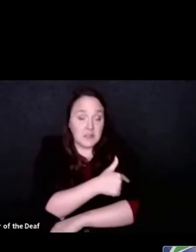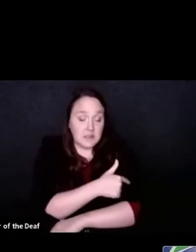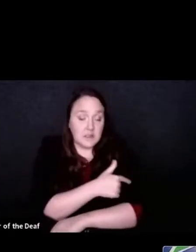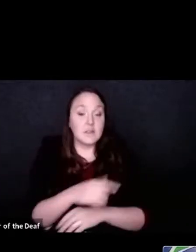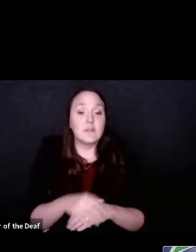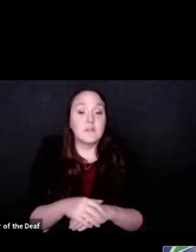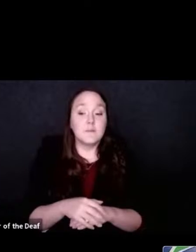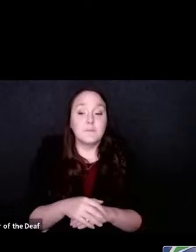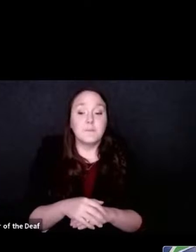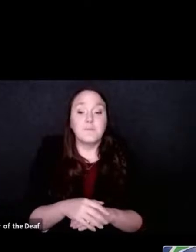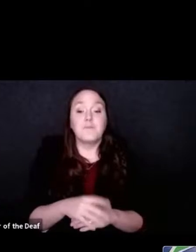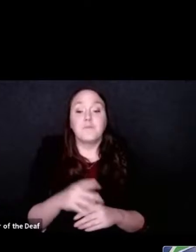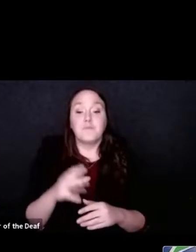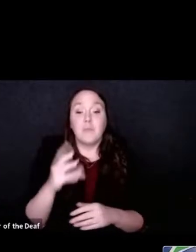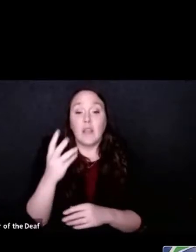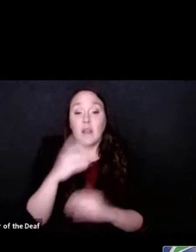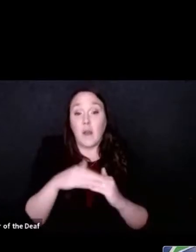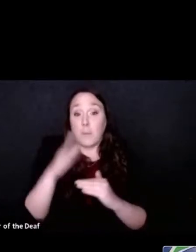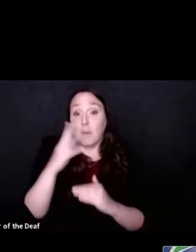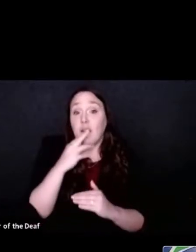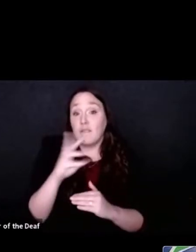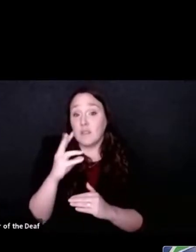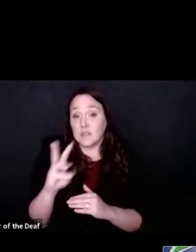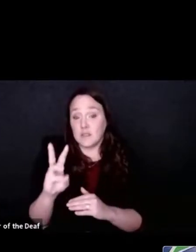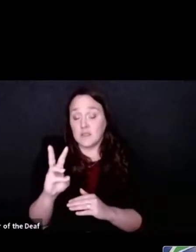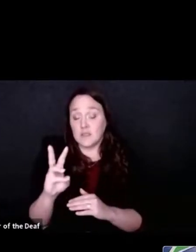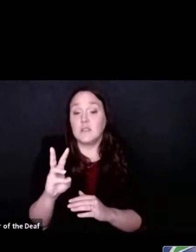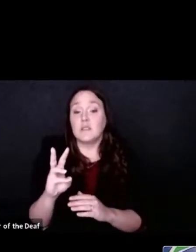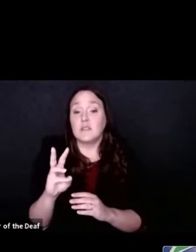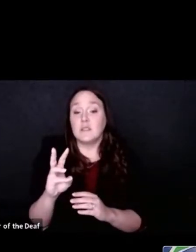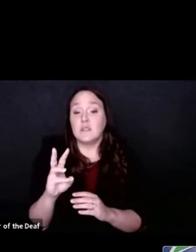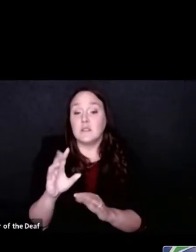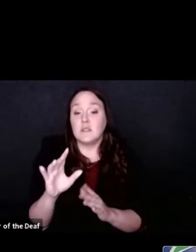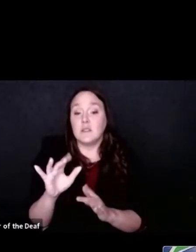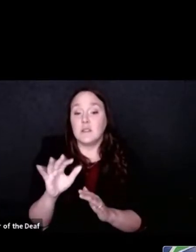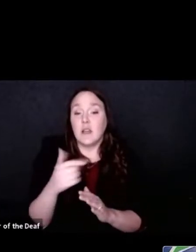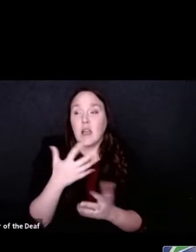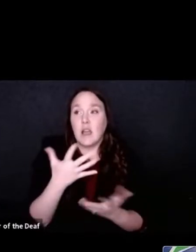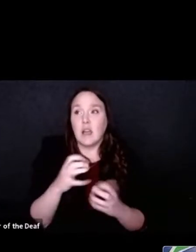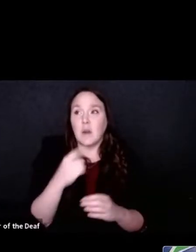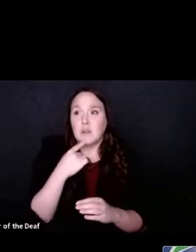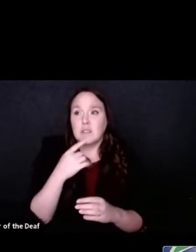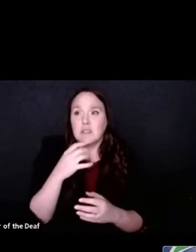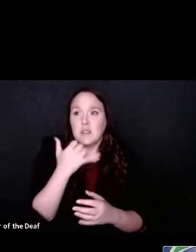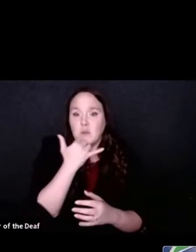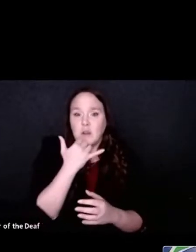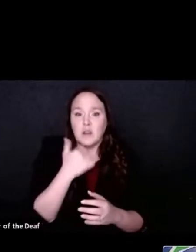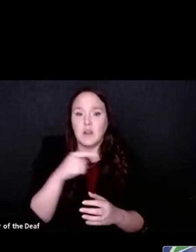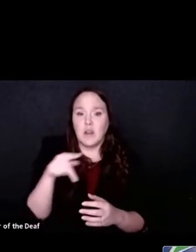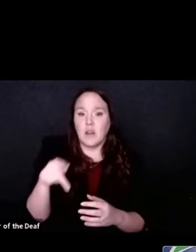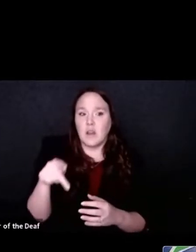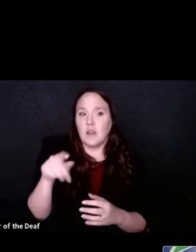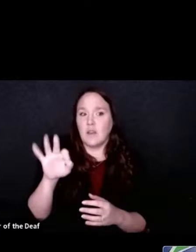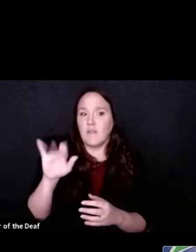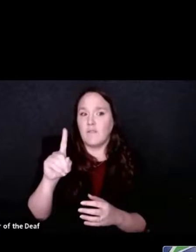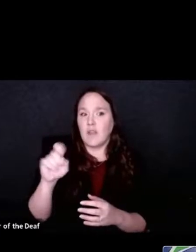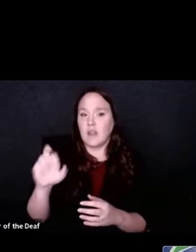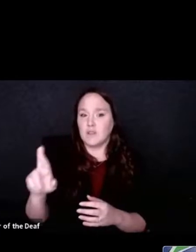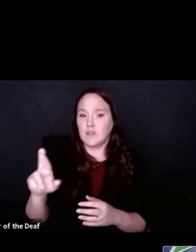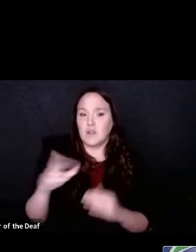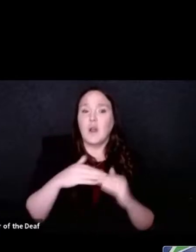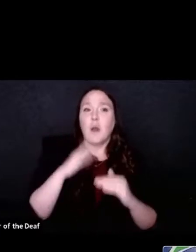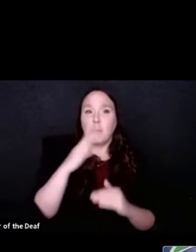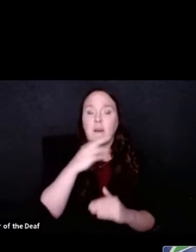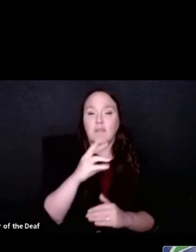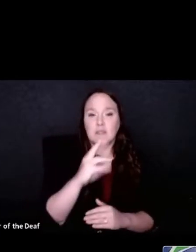appointments. The 16 and older is, I don't want to say this wrong and I always mix them up, it's Pfizer, correct? 16 and older,